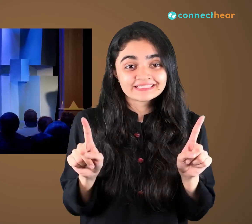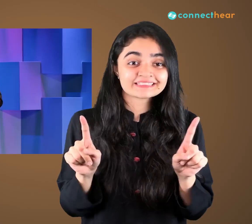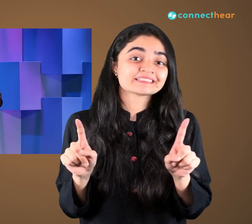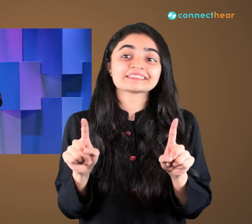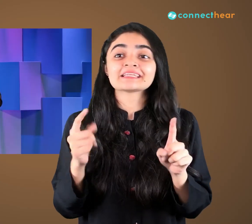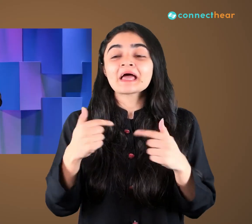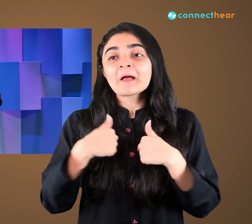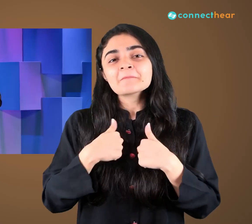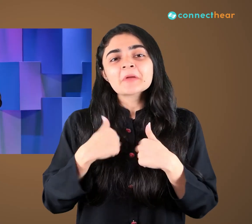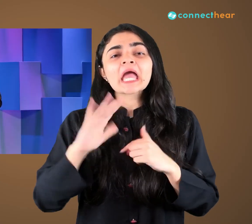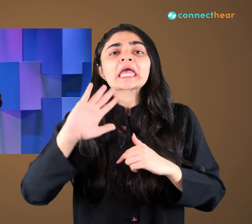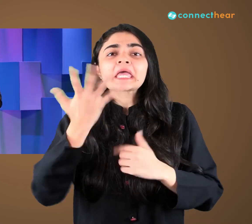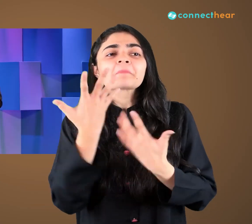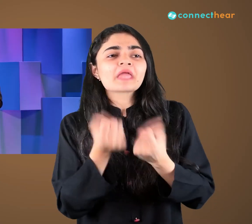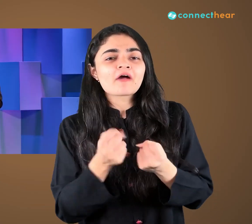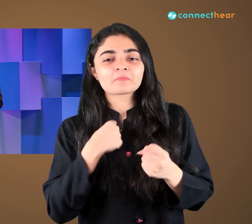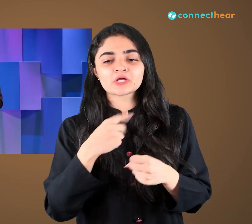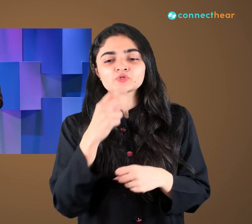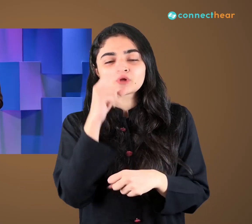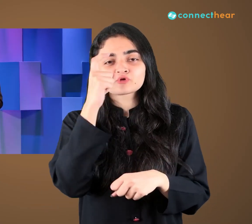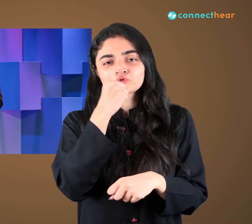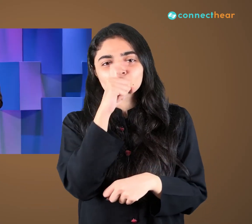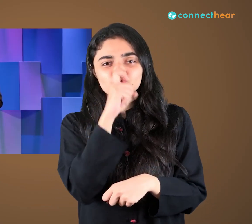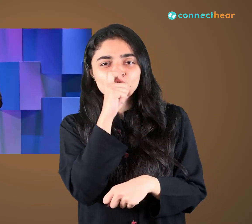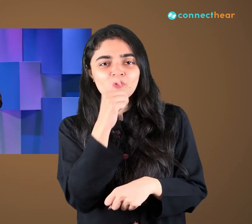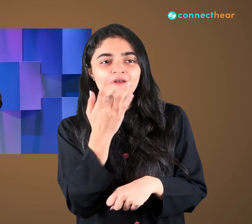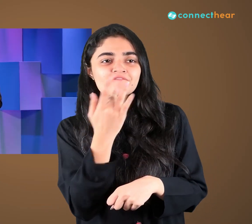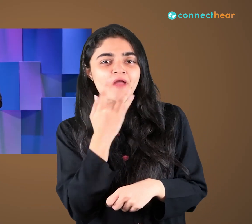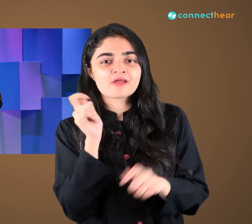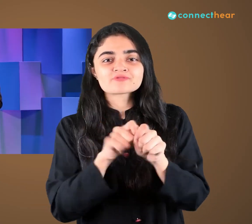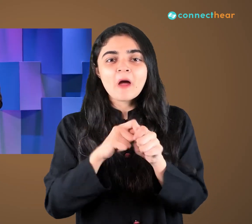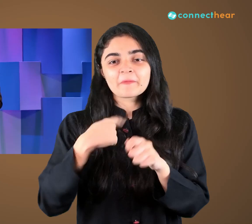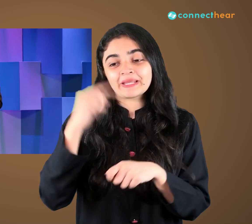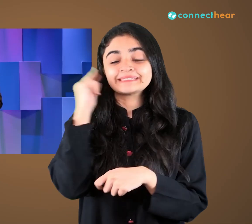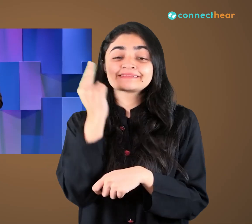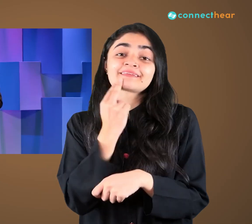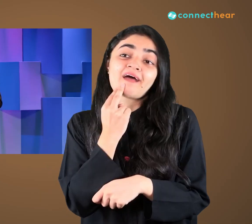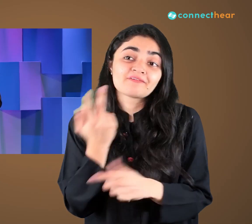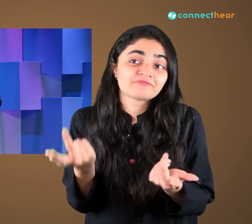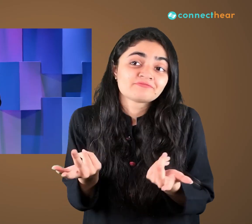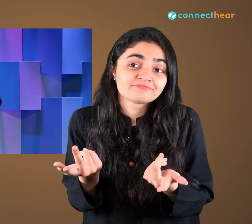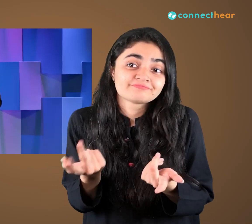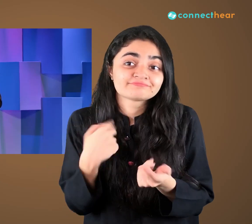for them. So I may or may not have pretended to be deaf on a few occasions.